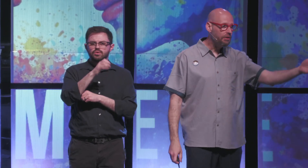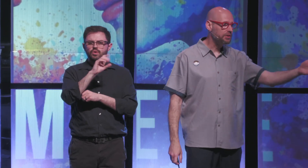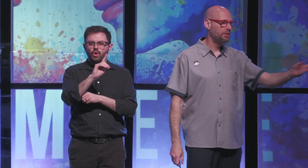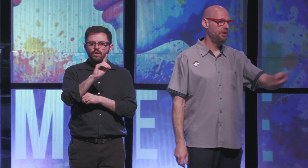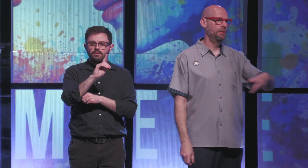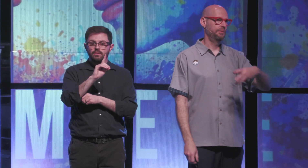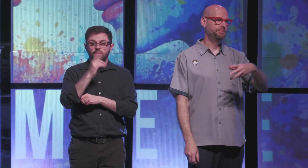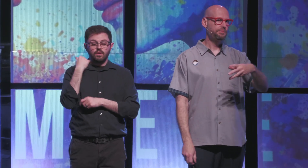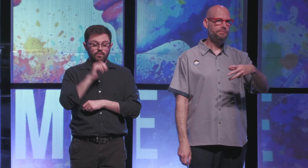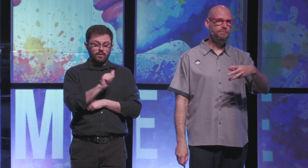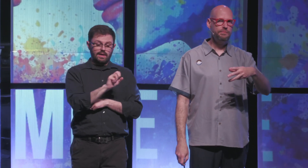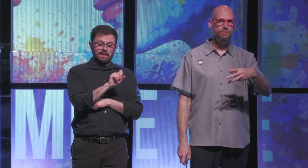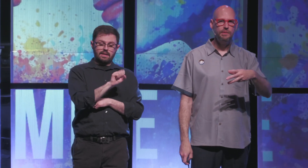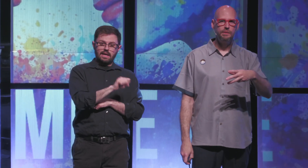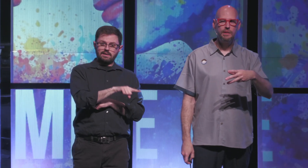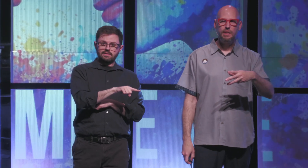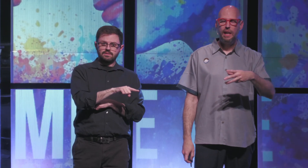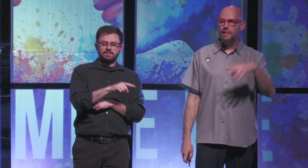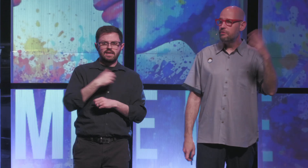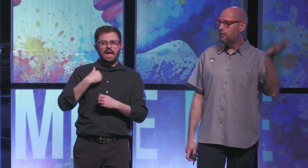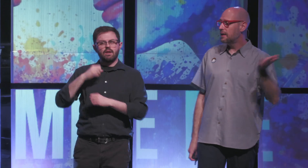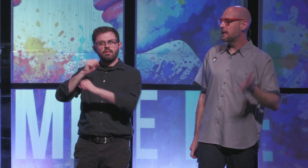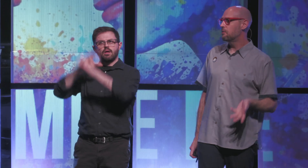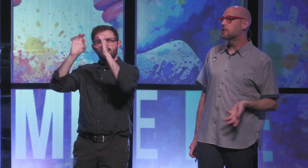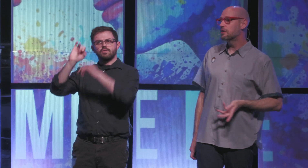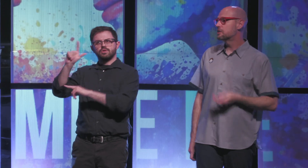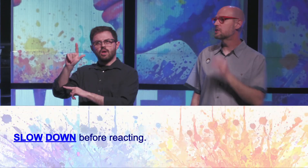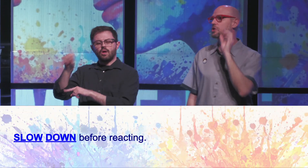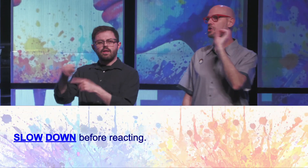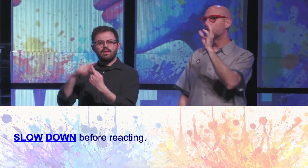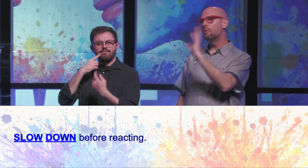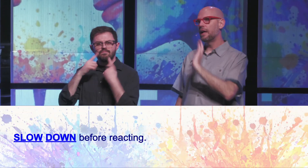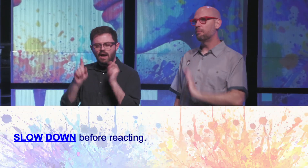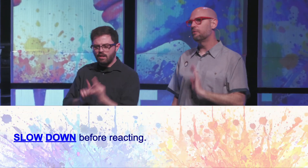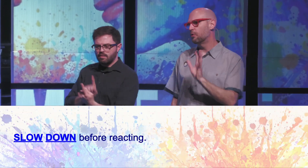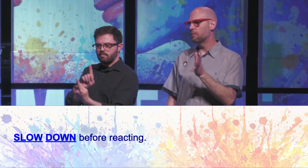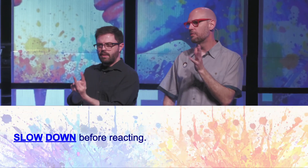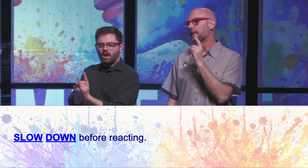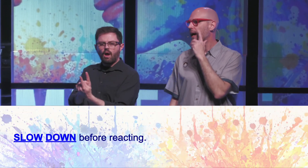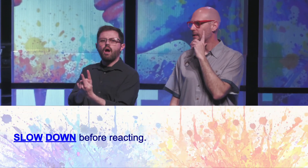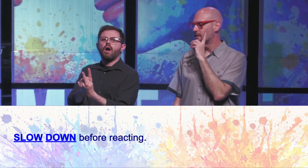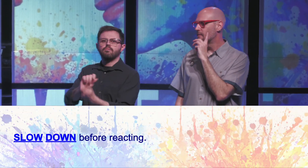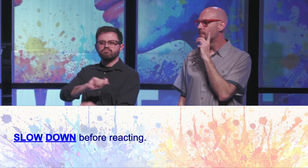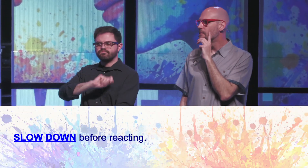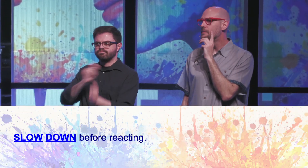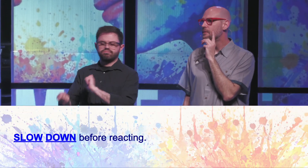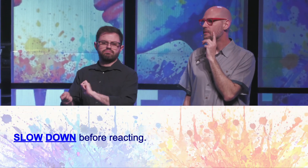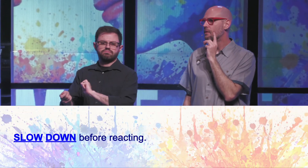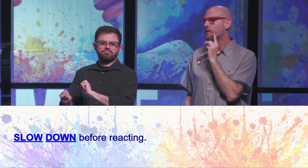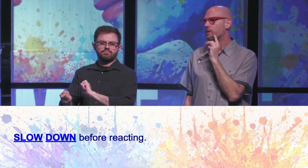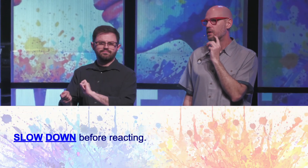he encountered Saul. And then finally, I want to encourage us to slow down before we react.